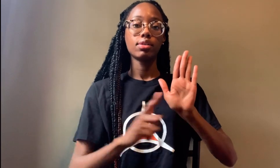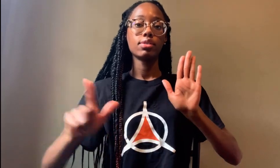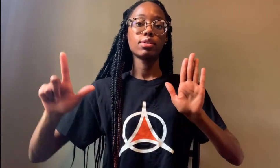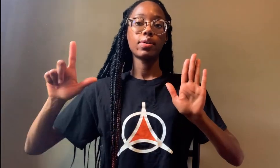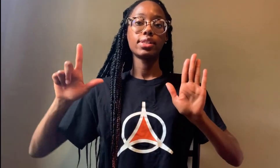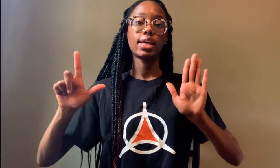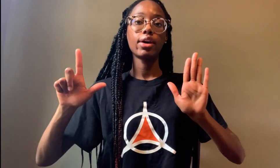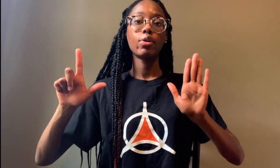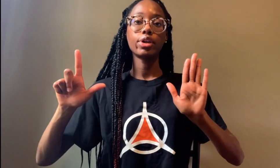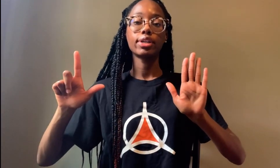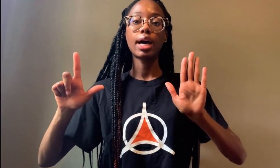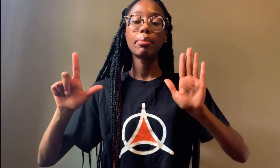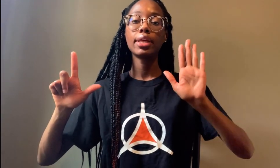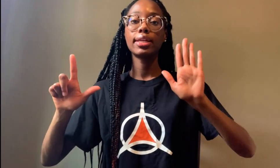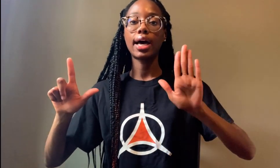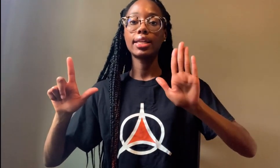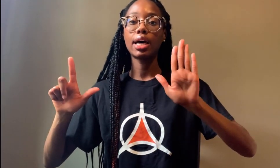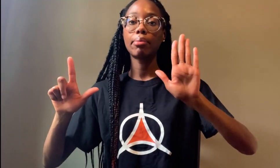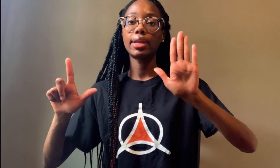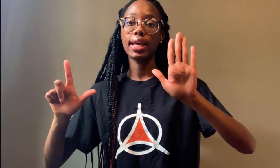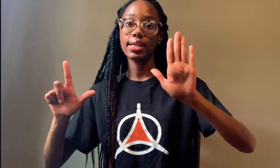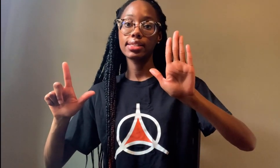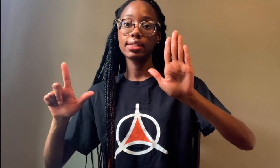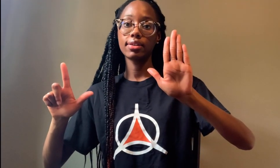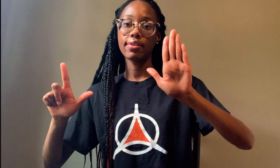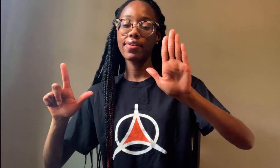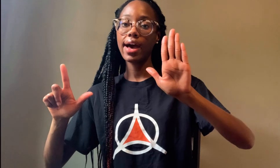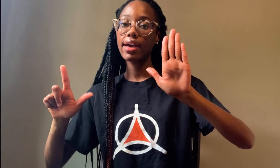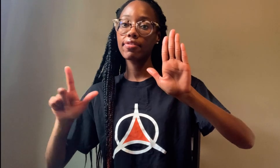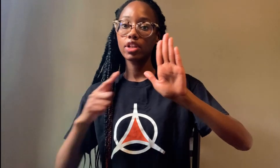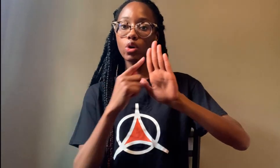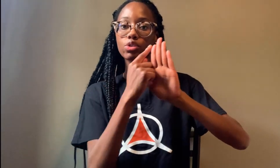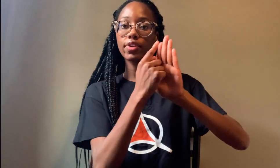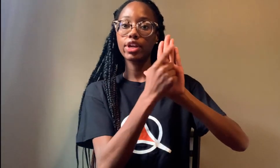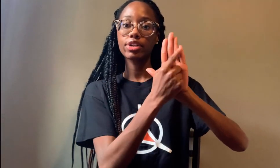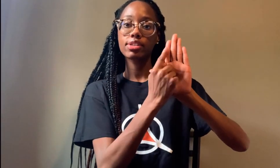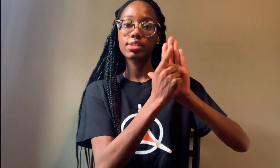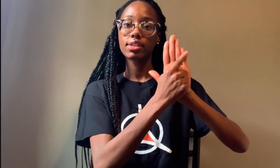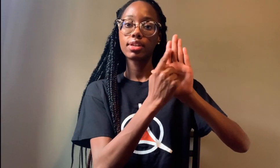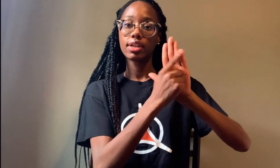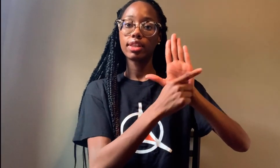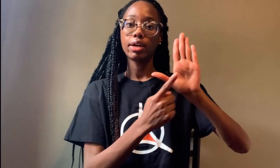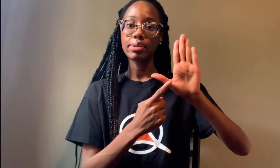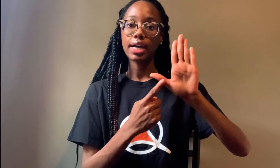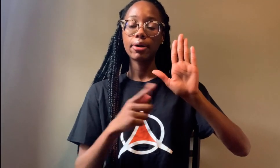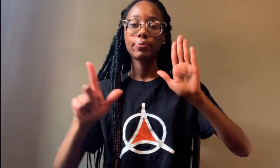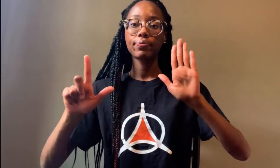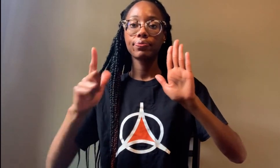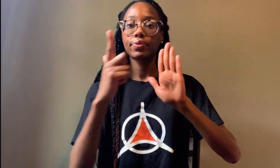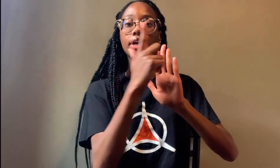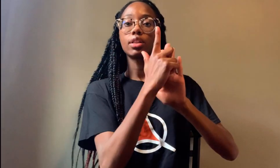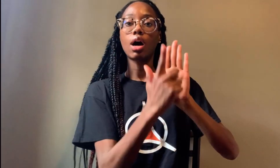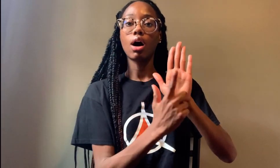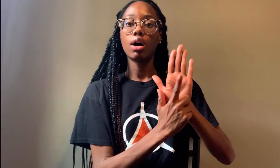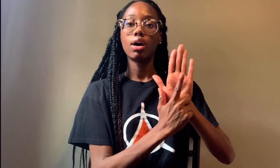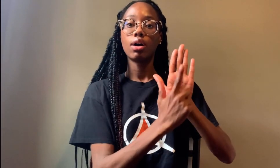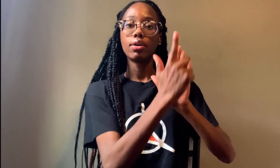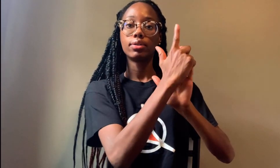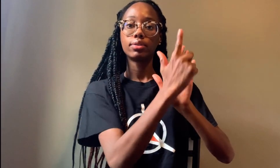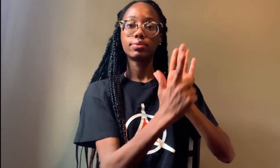So it's L on your dominant. Non-dominant is a 5, closed fingers, thumb is out, law.